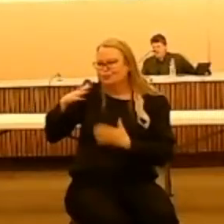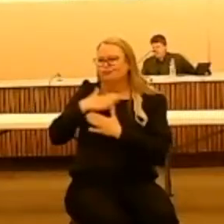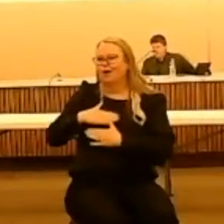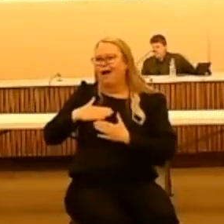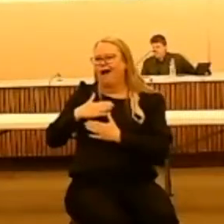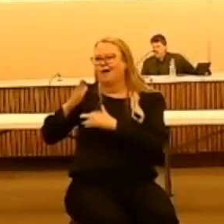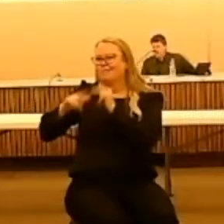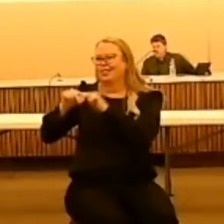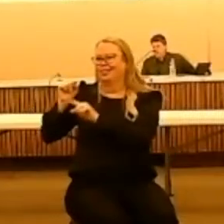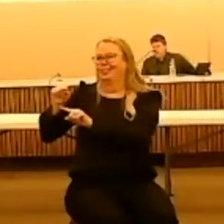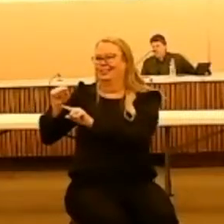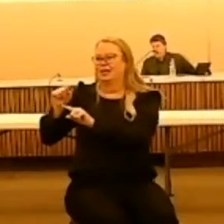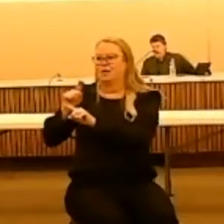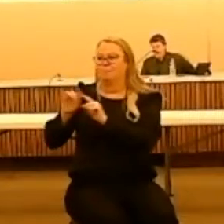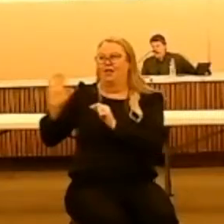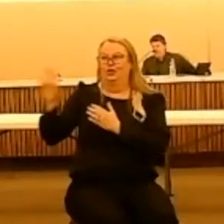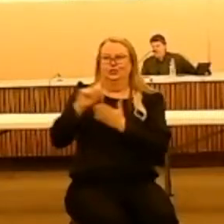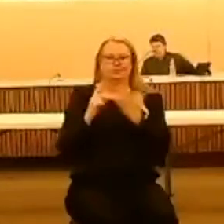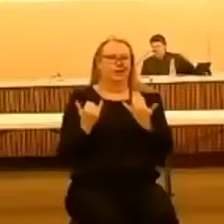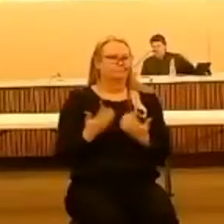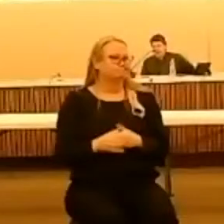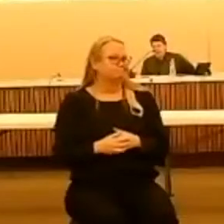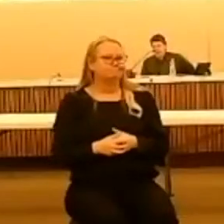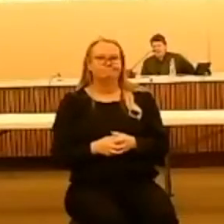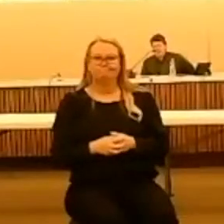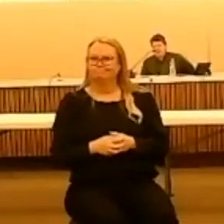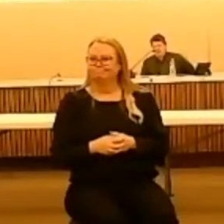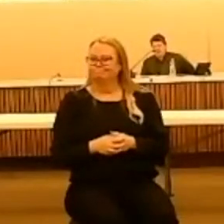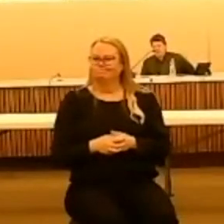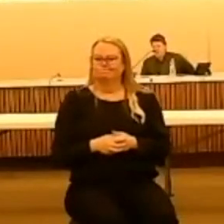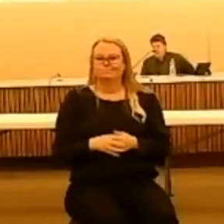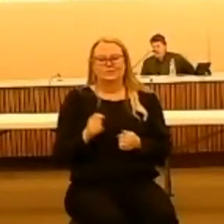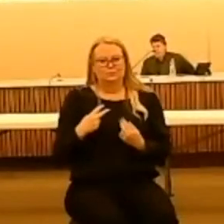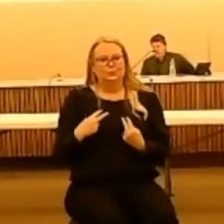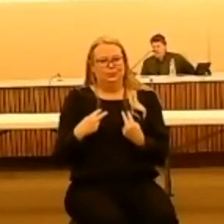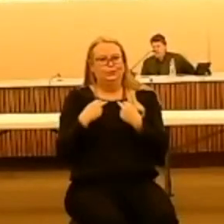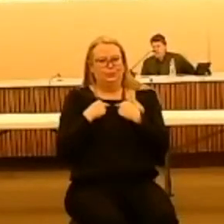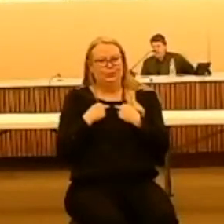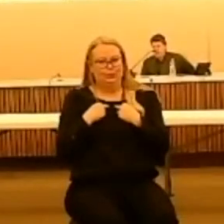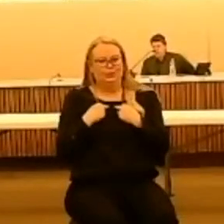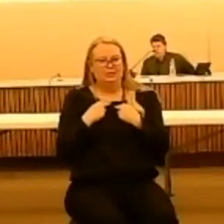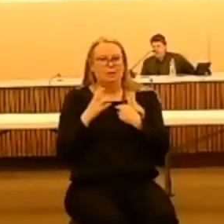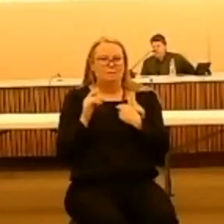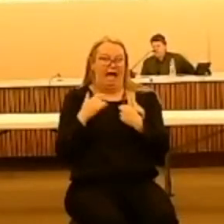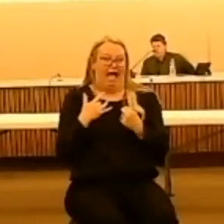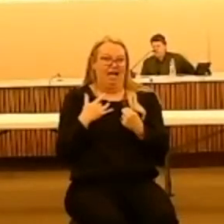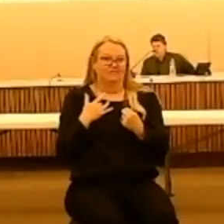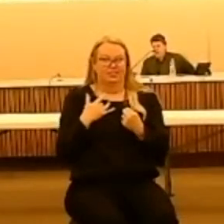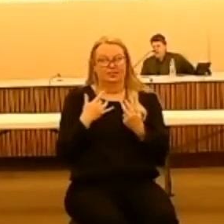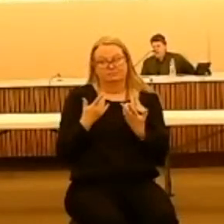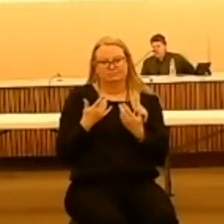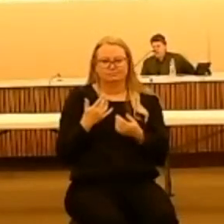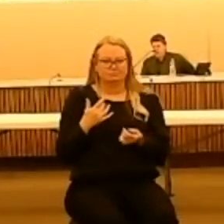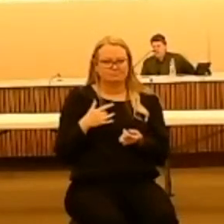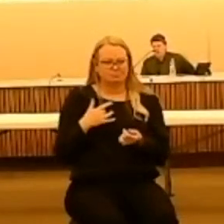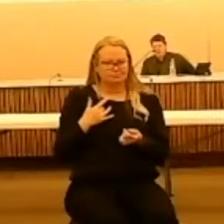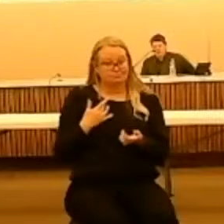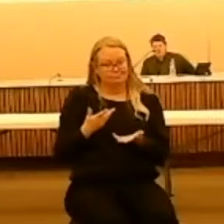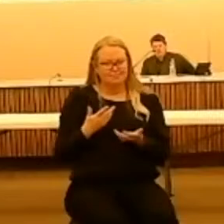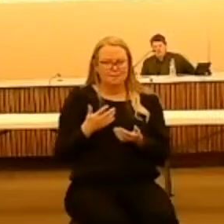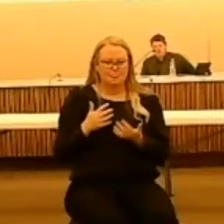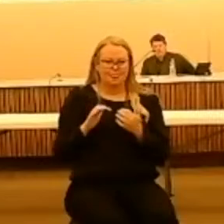can't. So that's why I offered any assistance to the developer if I could write something to the bank.